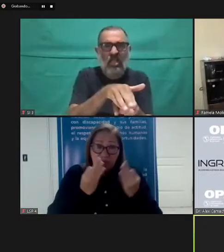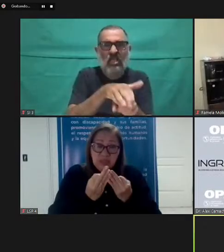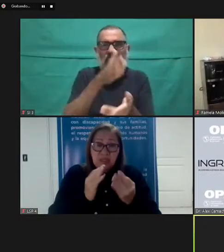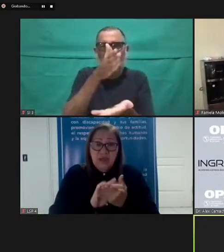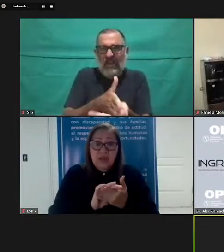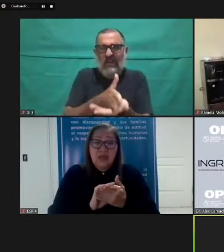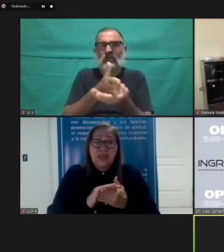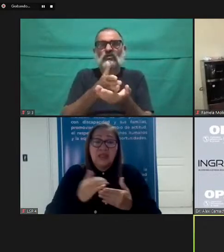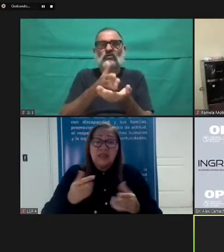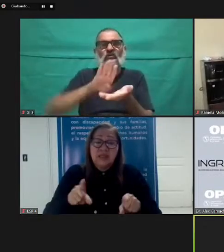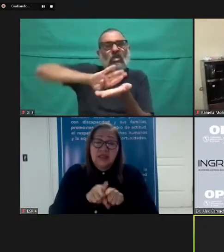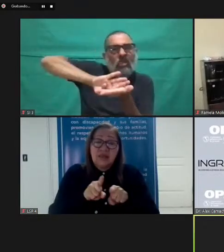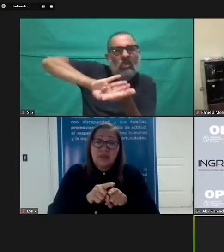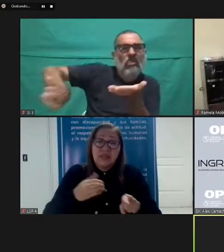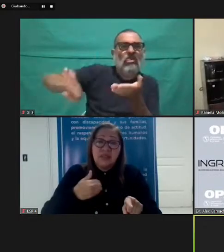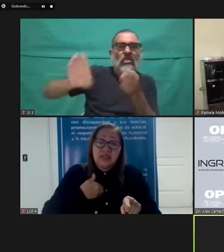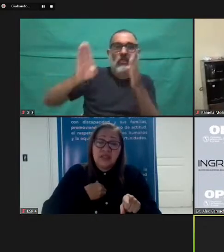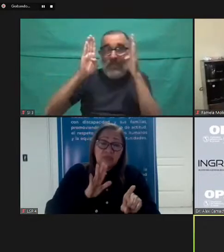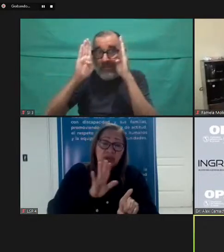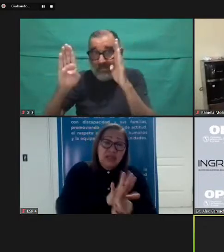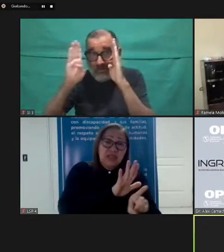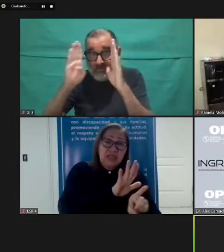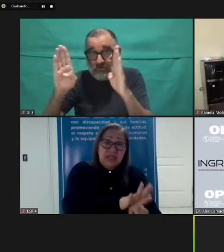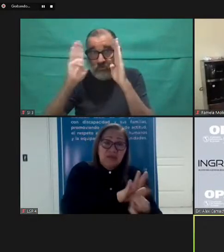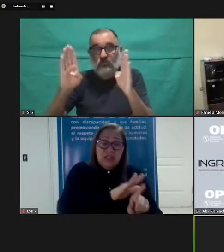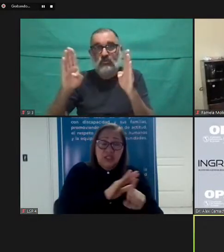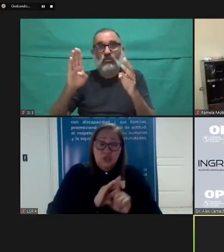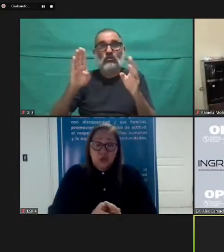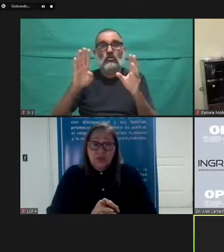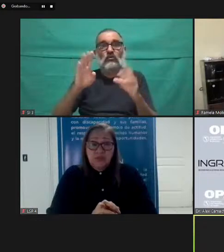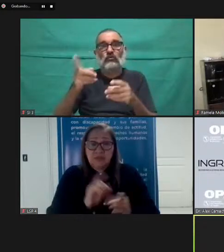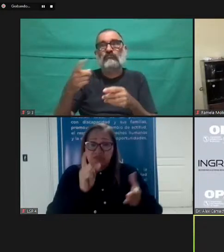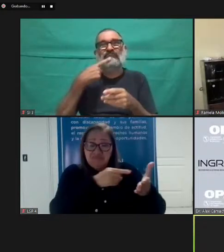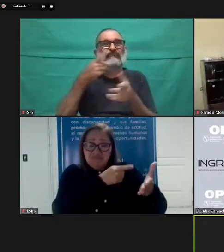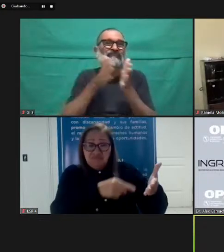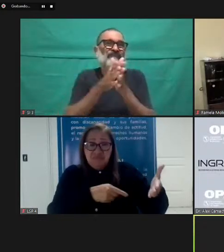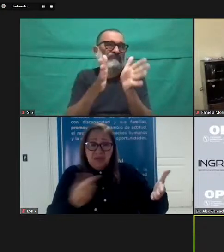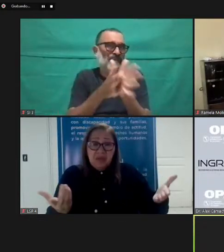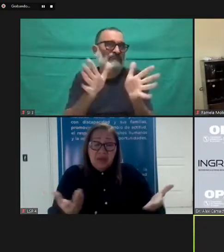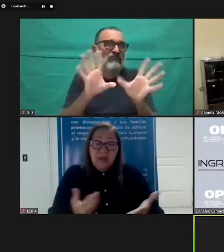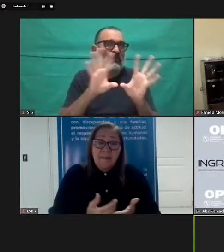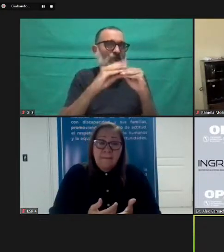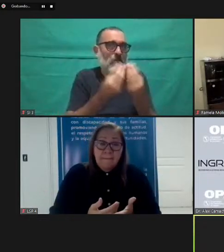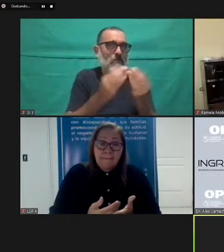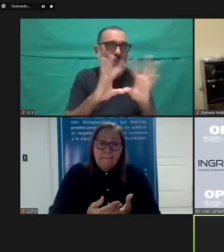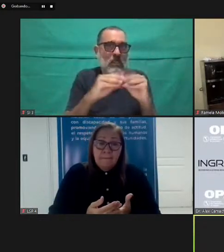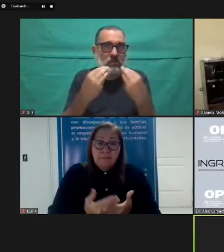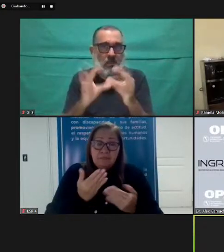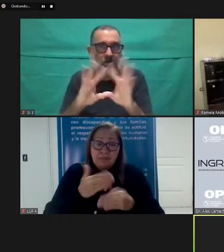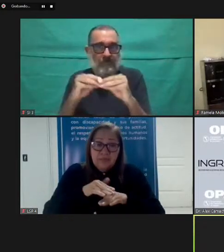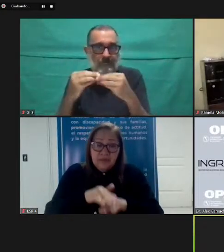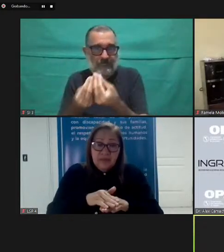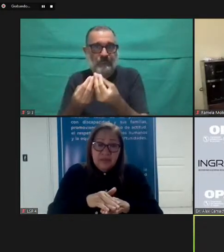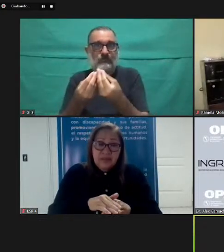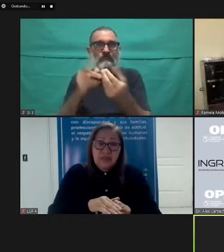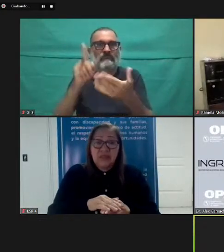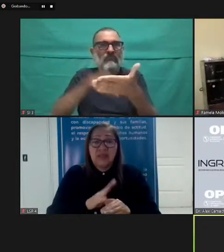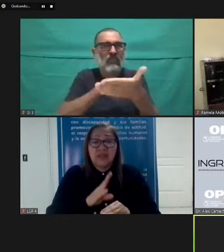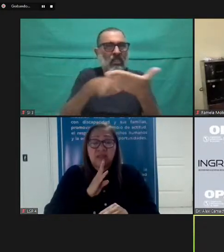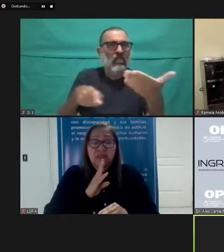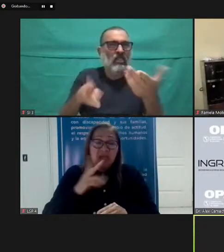sensed by the families we had discrimination we have um